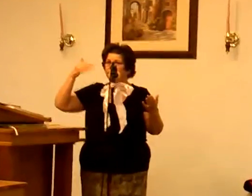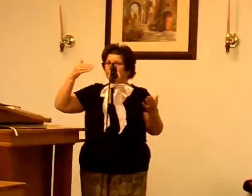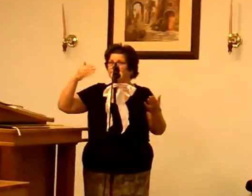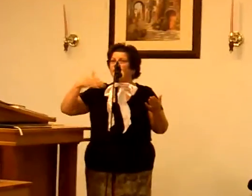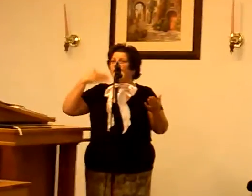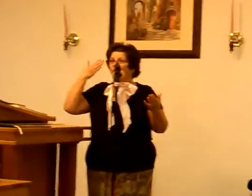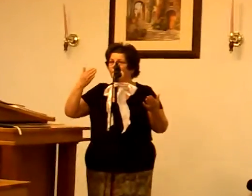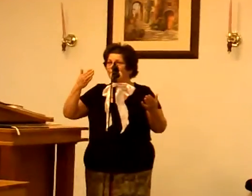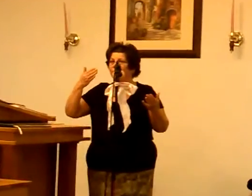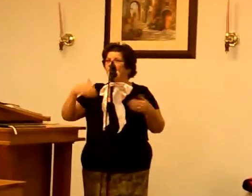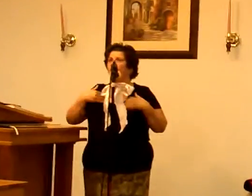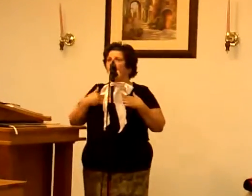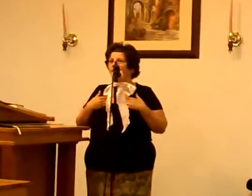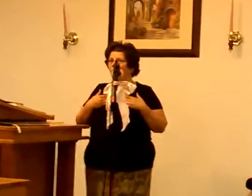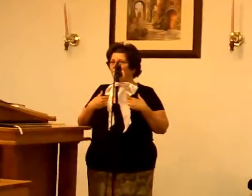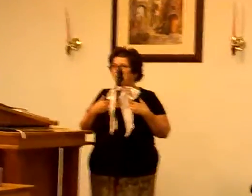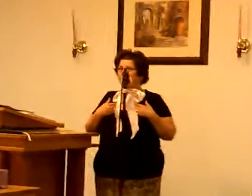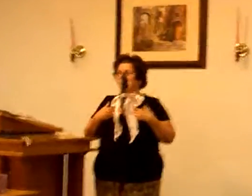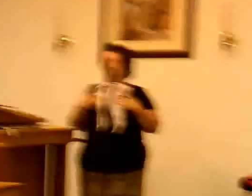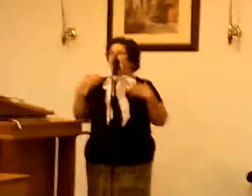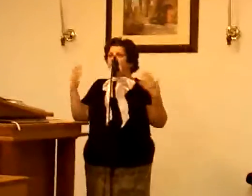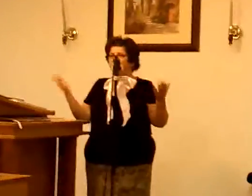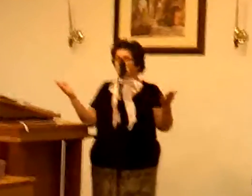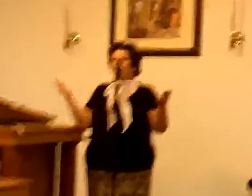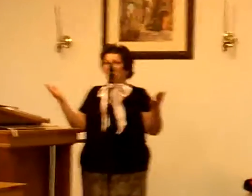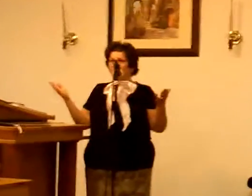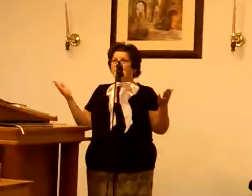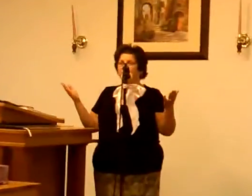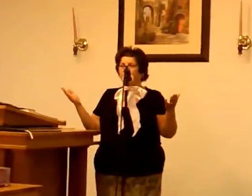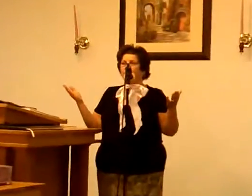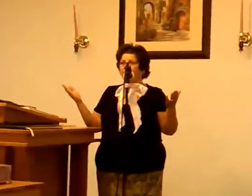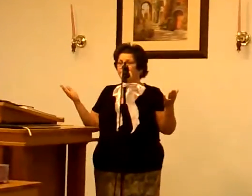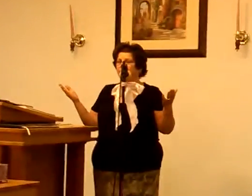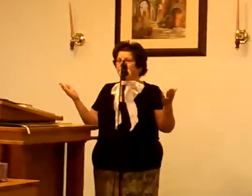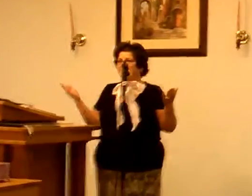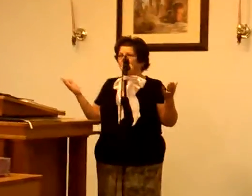our lips, our heart, continually to be on Him. Yeah.